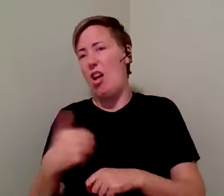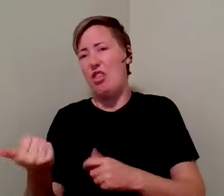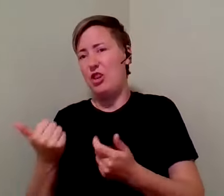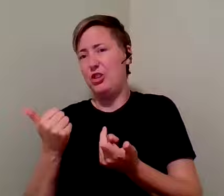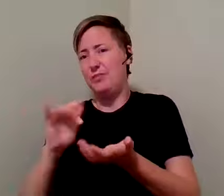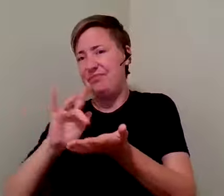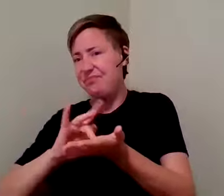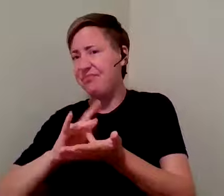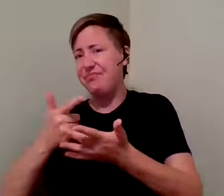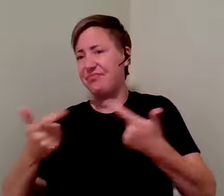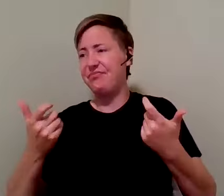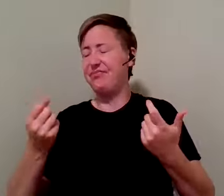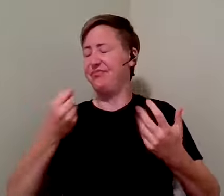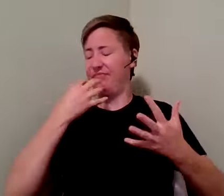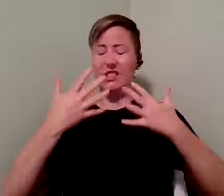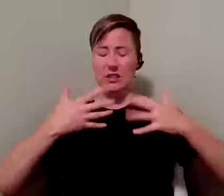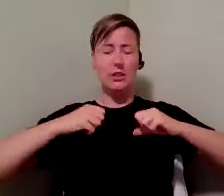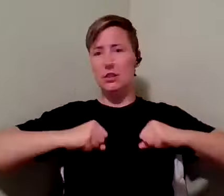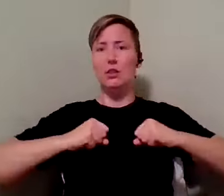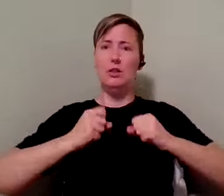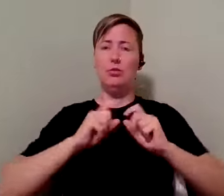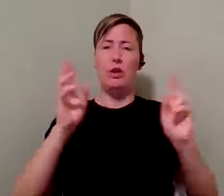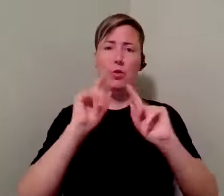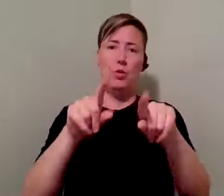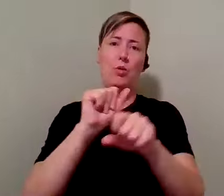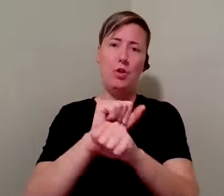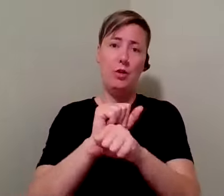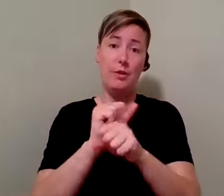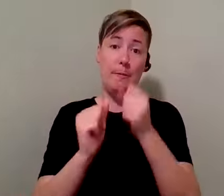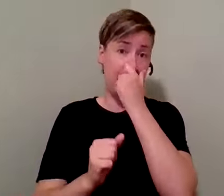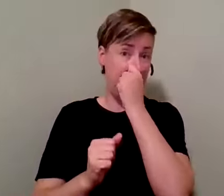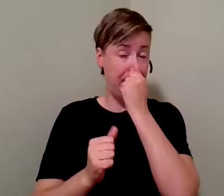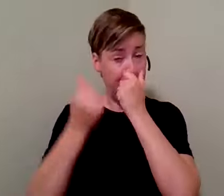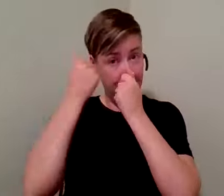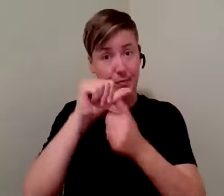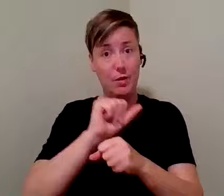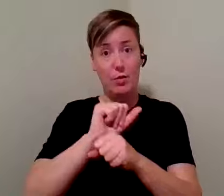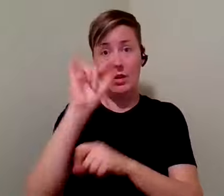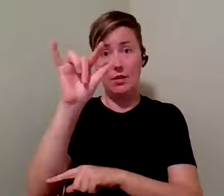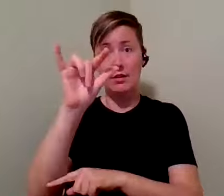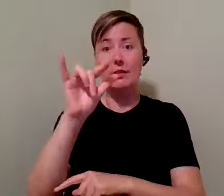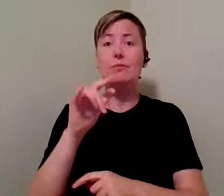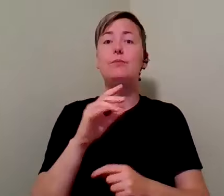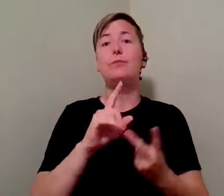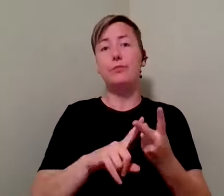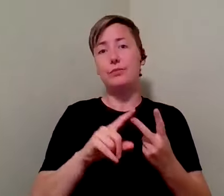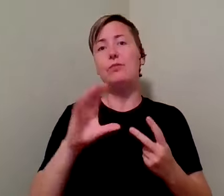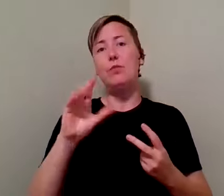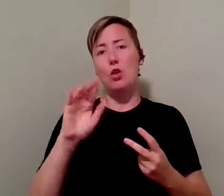be steady enough to go to work. Now I worked at the airport. I also worked in cargo, and in cargo we also